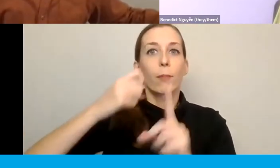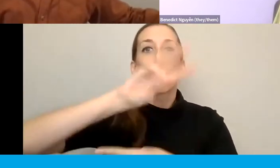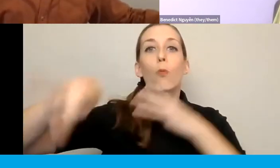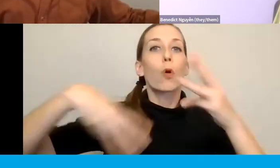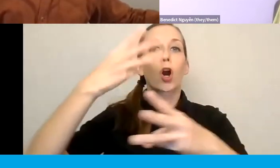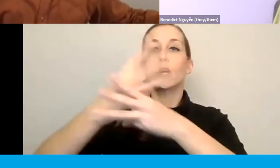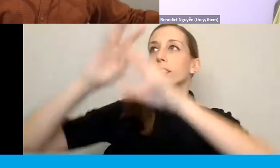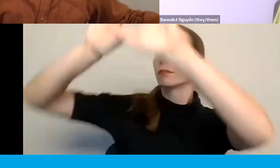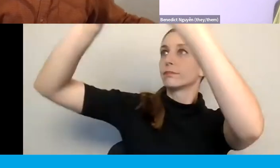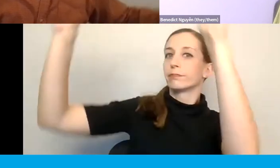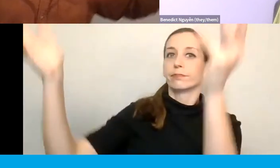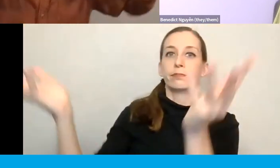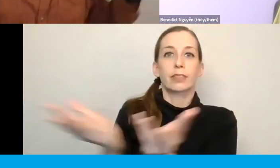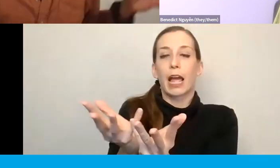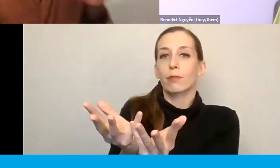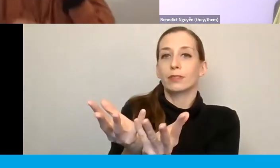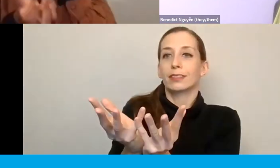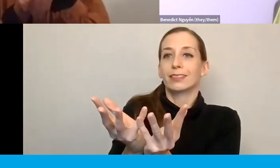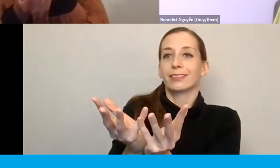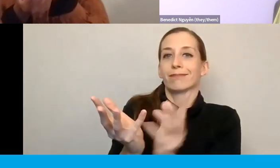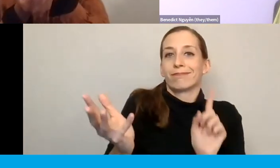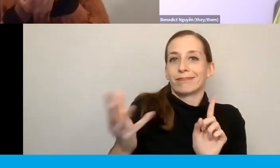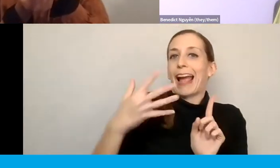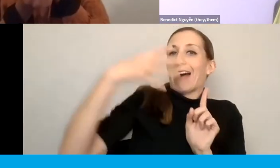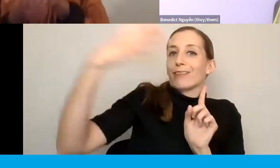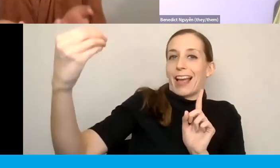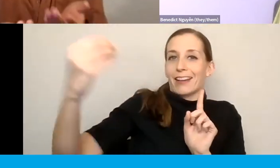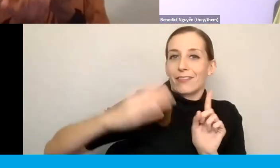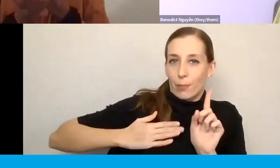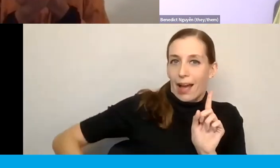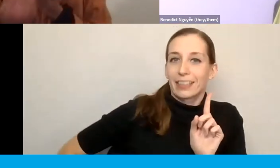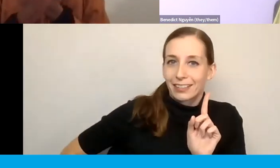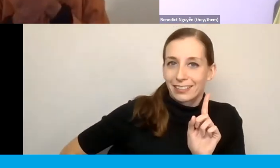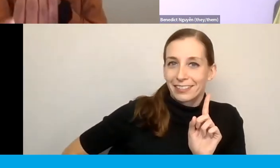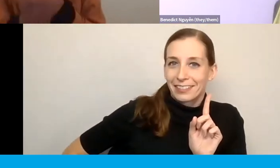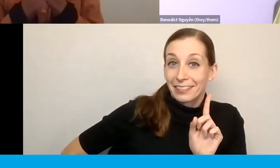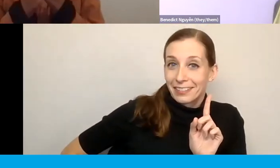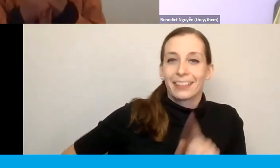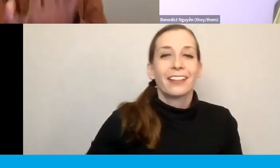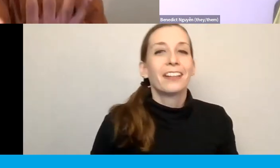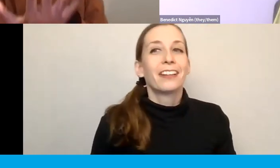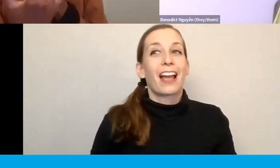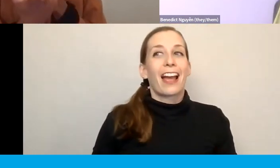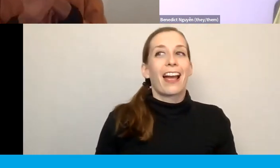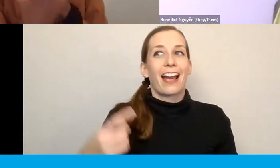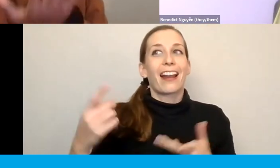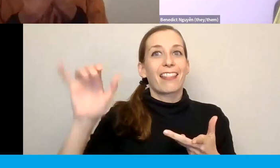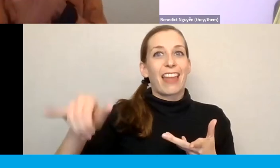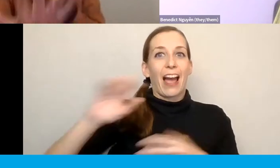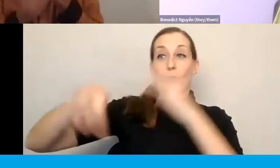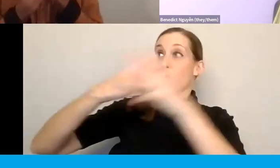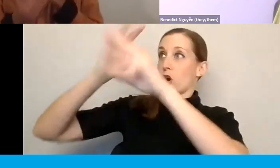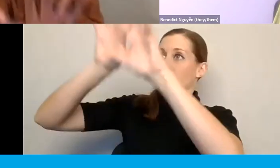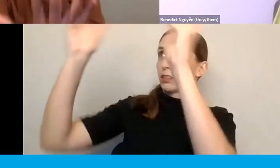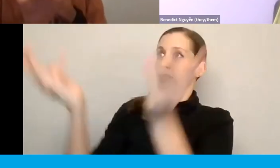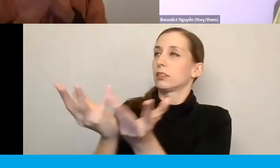like constructed that this work was existing in. And for me, that somehow informs and activates